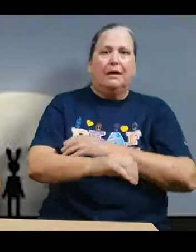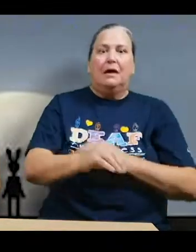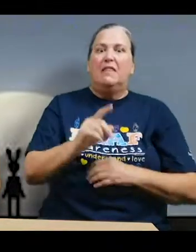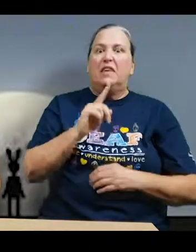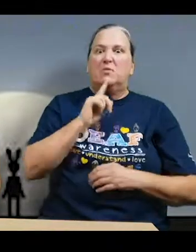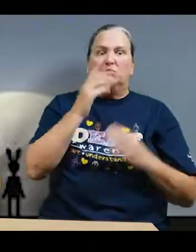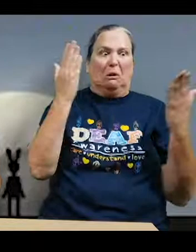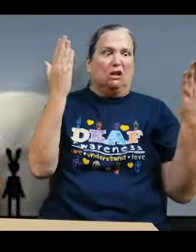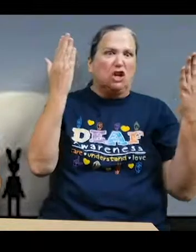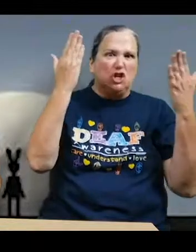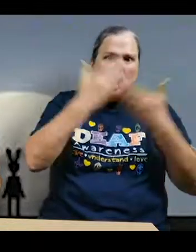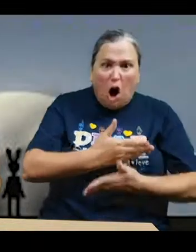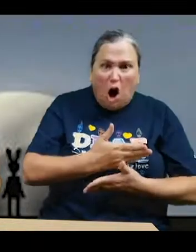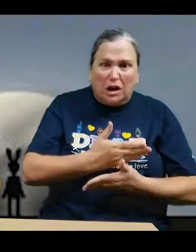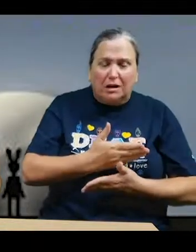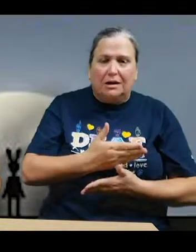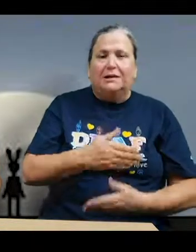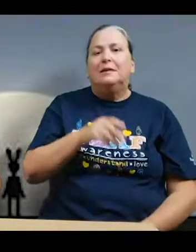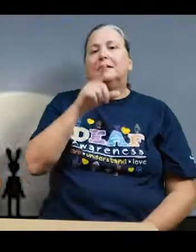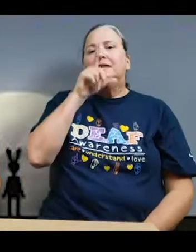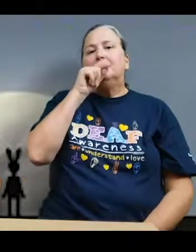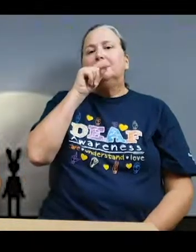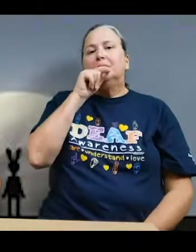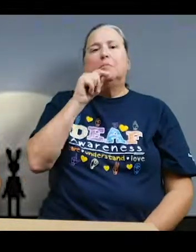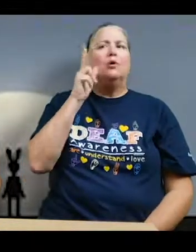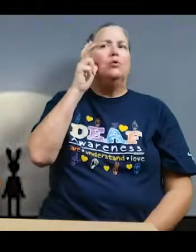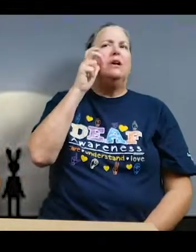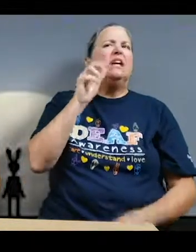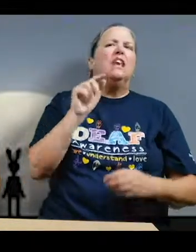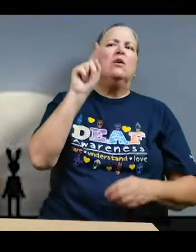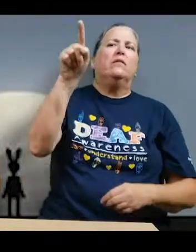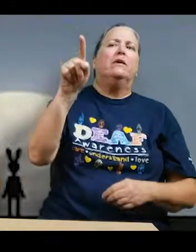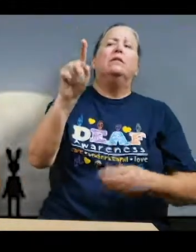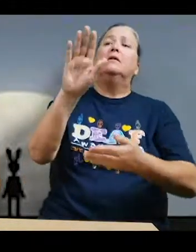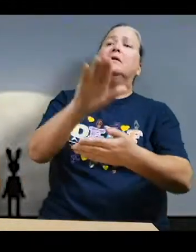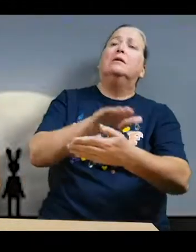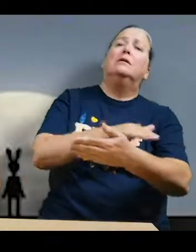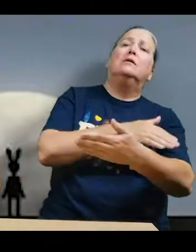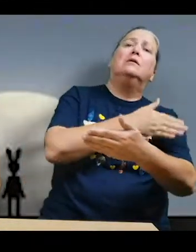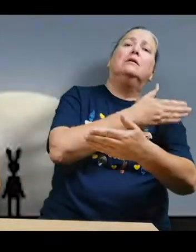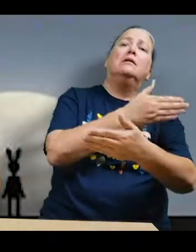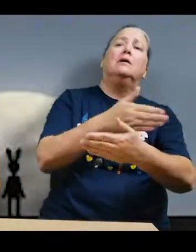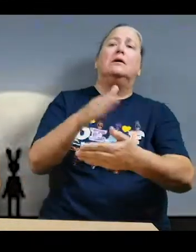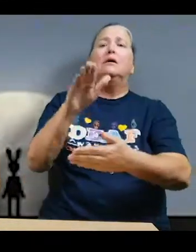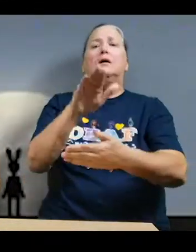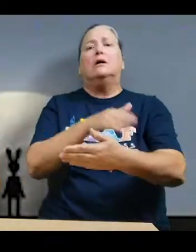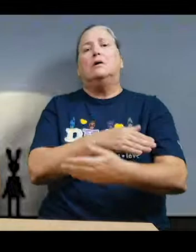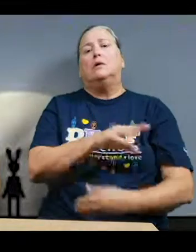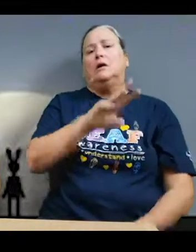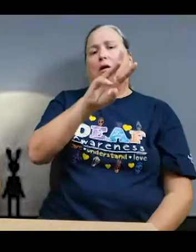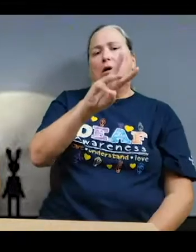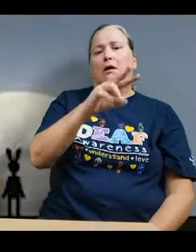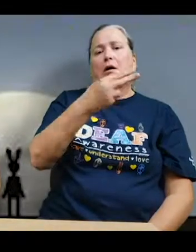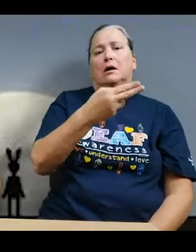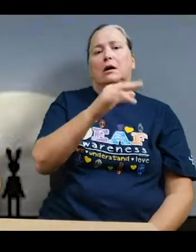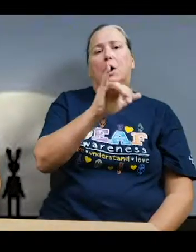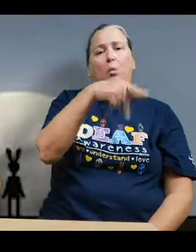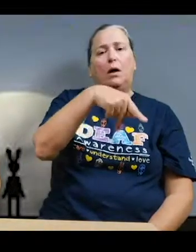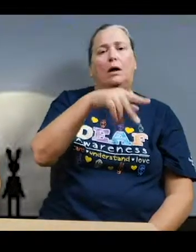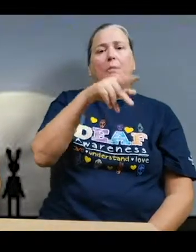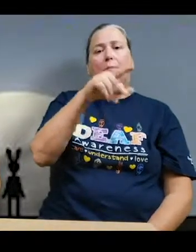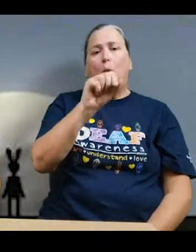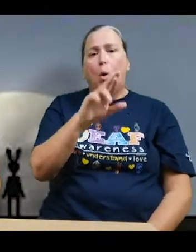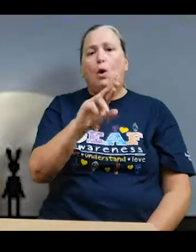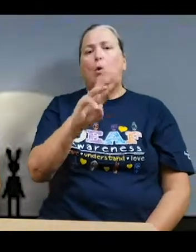dark. A whippoorwill sang out over and over again, "Whip poor Will,